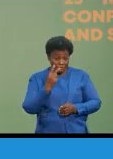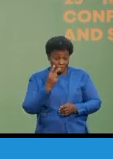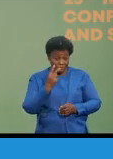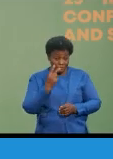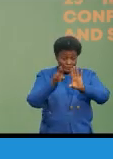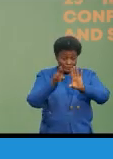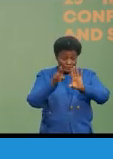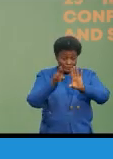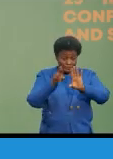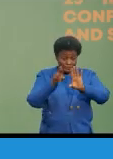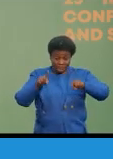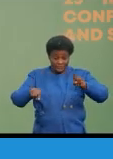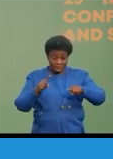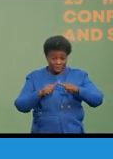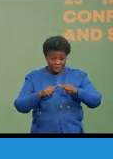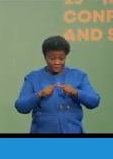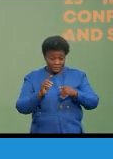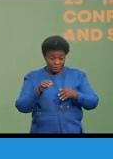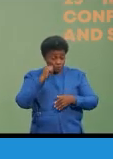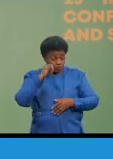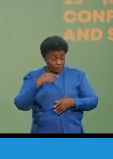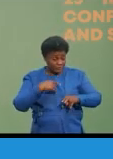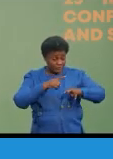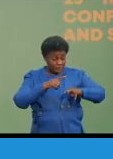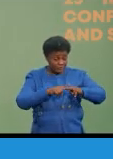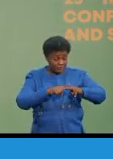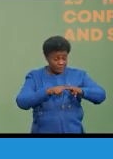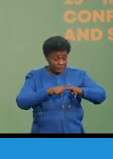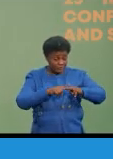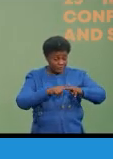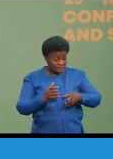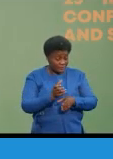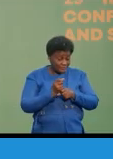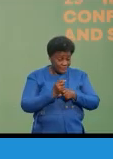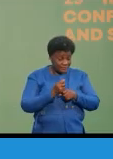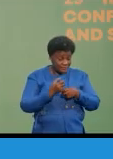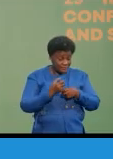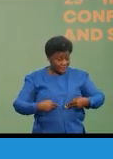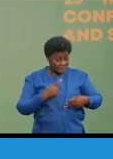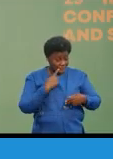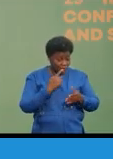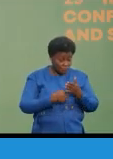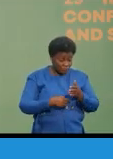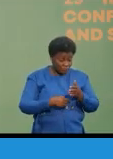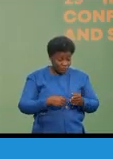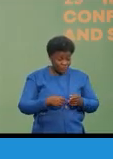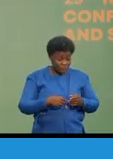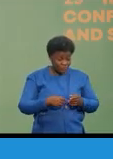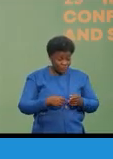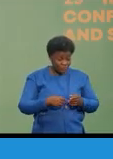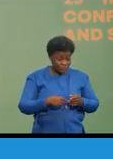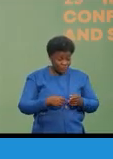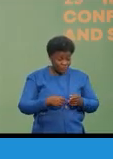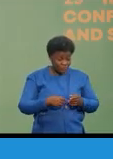Africa, 93% of women living with HIV were receiving ART to prevent vertical transmission. In contrast, we